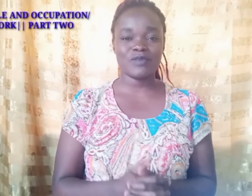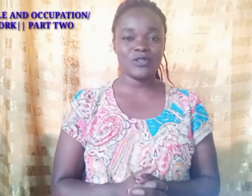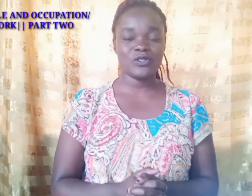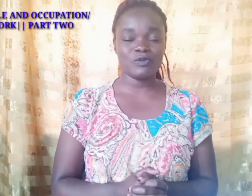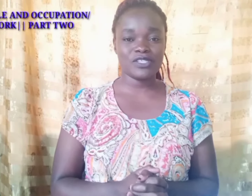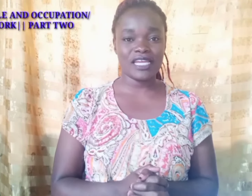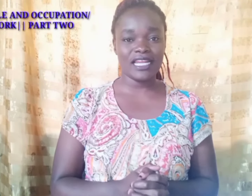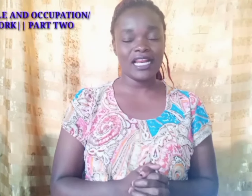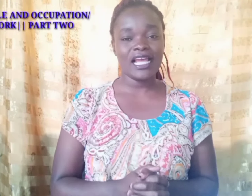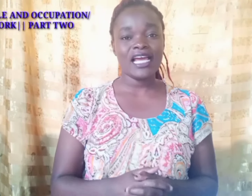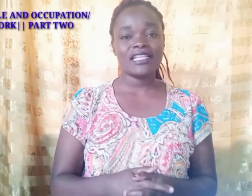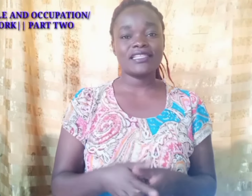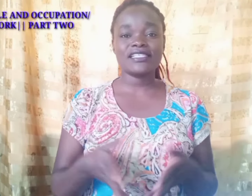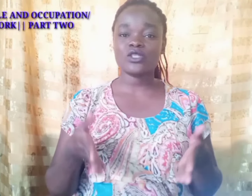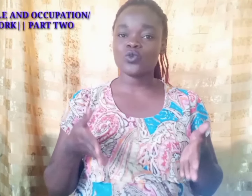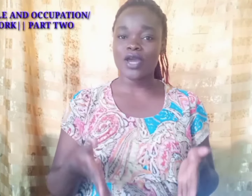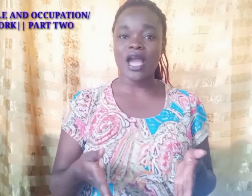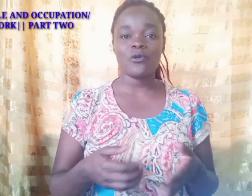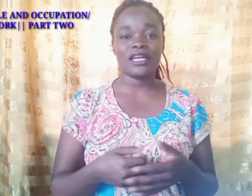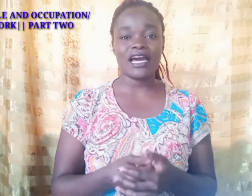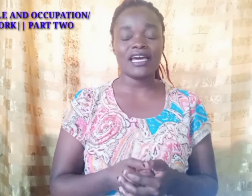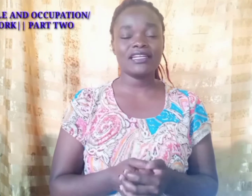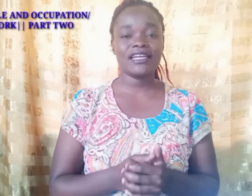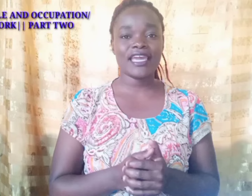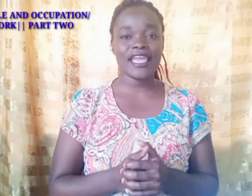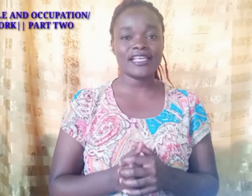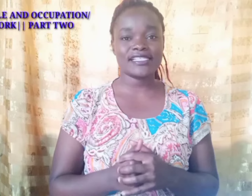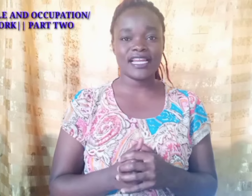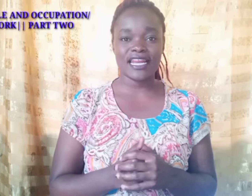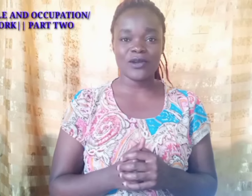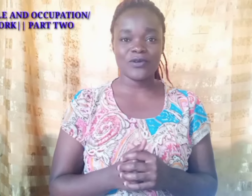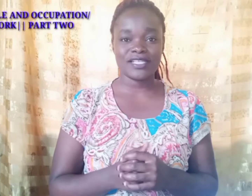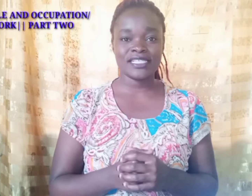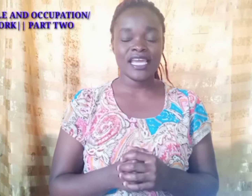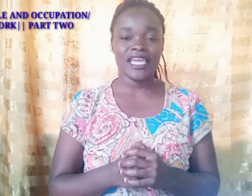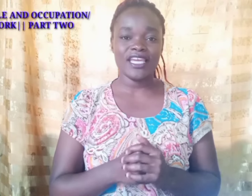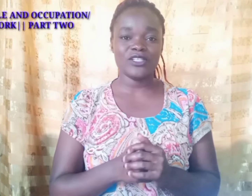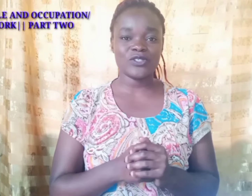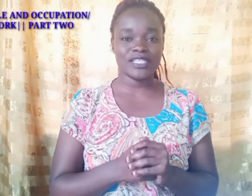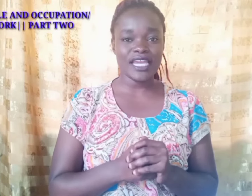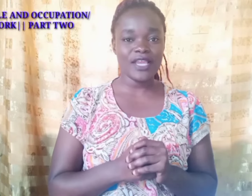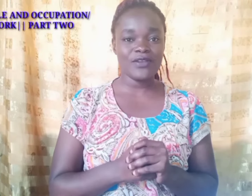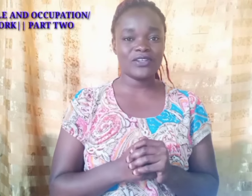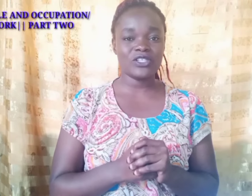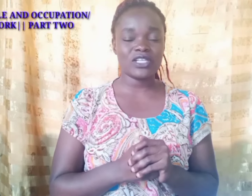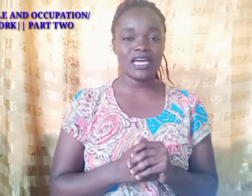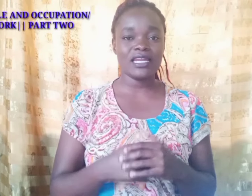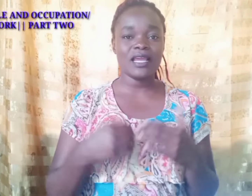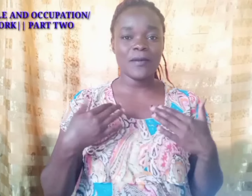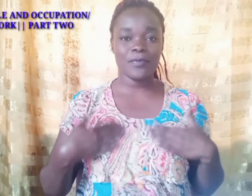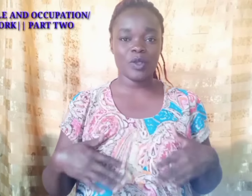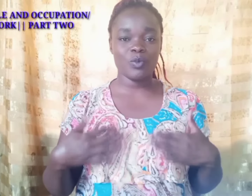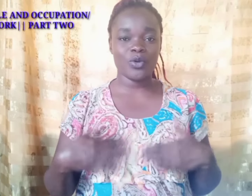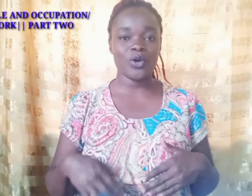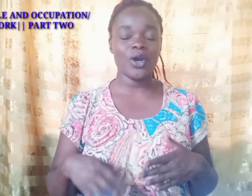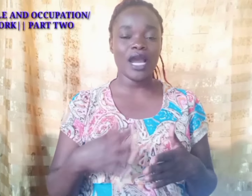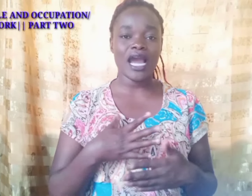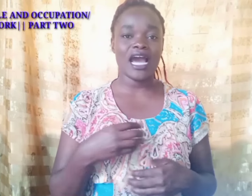my YouTube channel. This is where we learn Kenya Sign Language. And today you're going to learn people